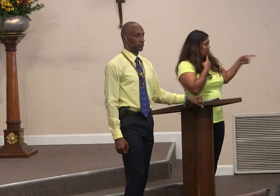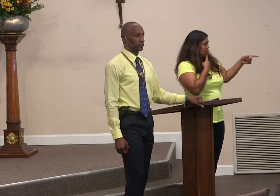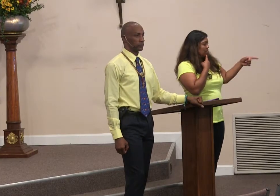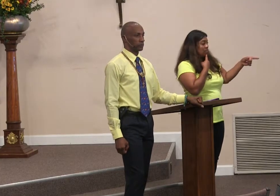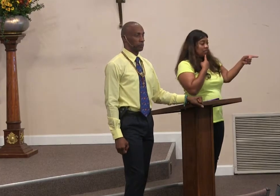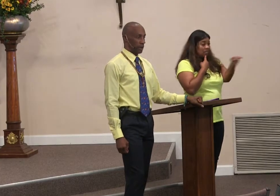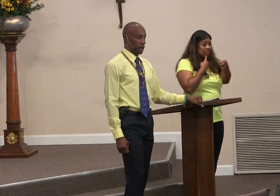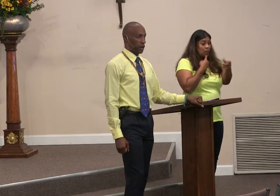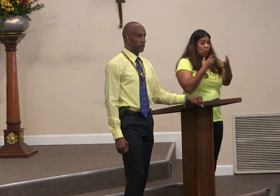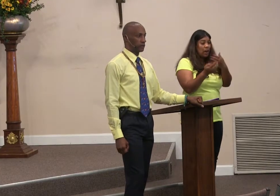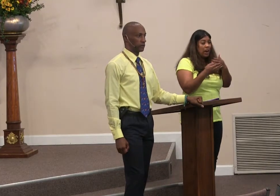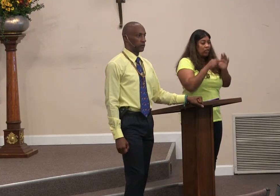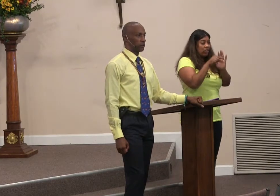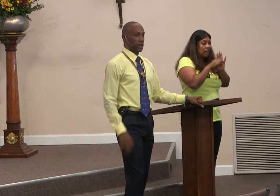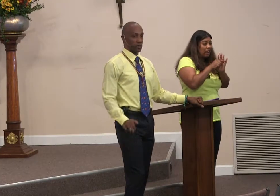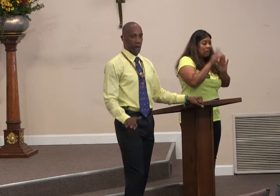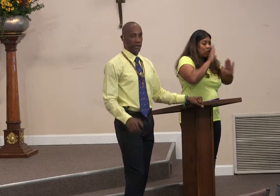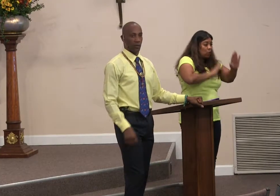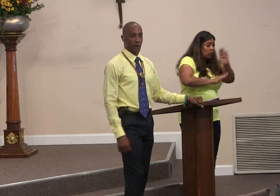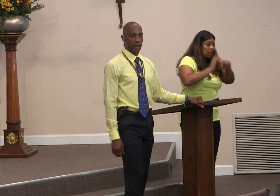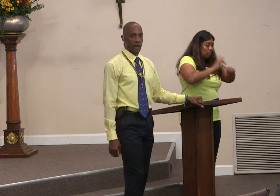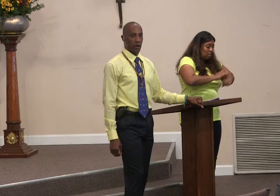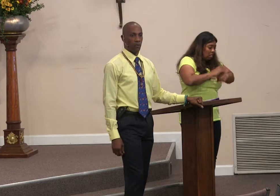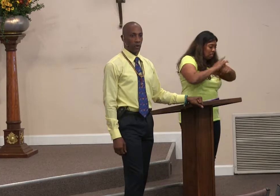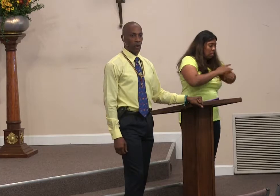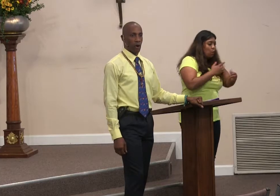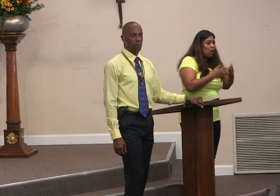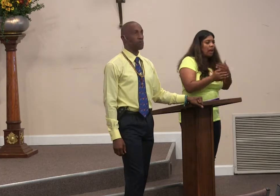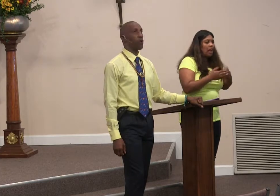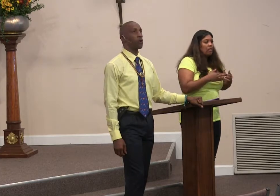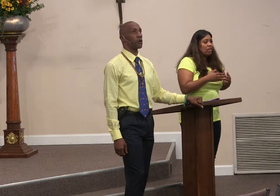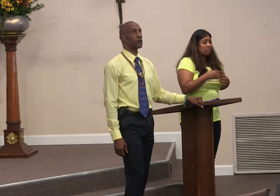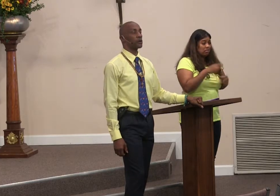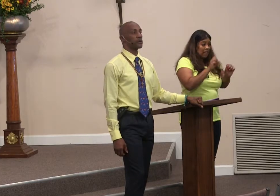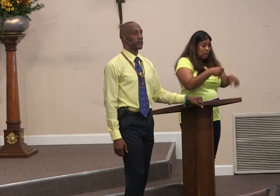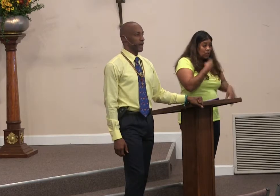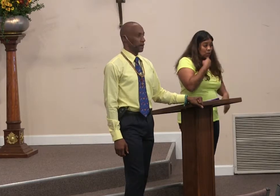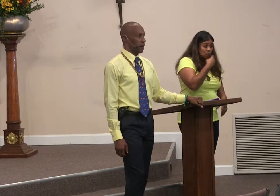here. Be gone. Because right here, right now, we are